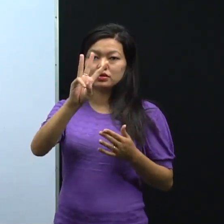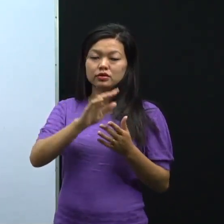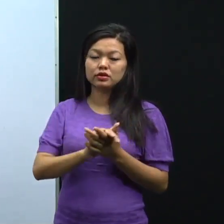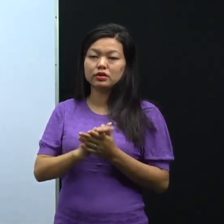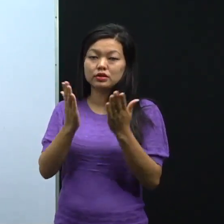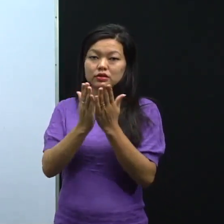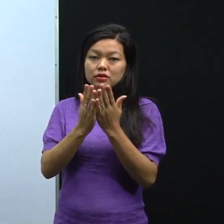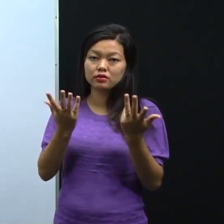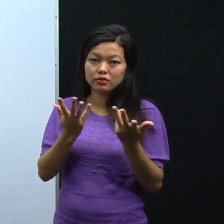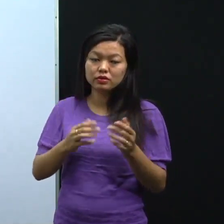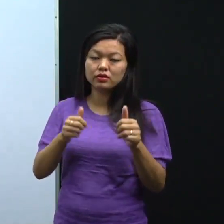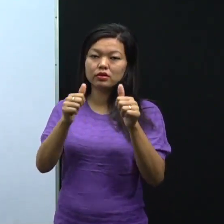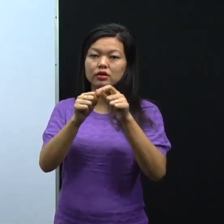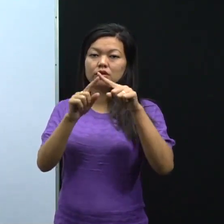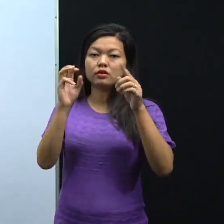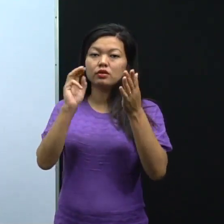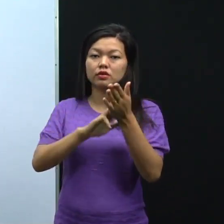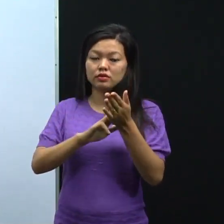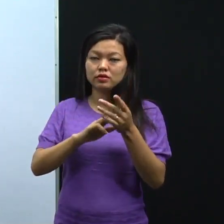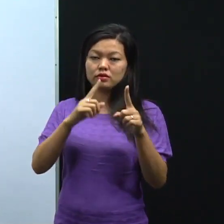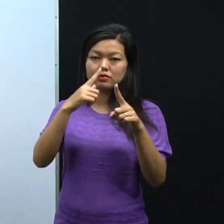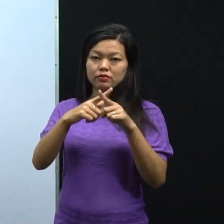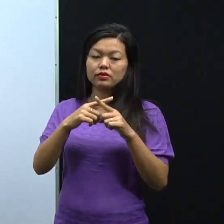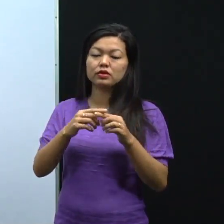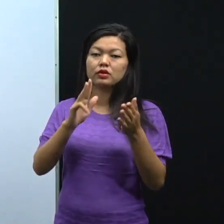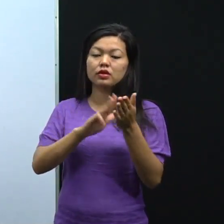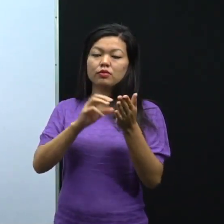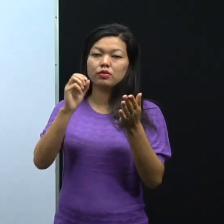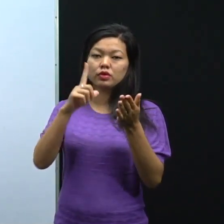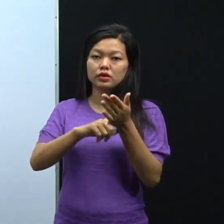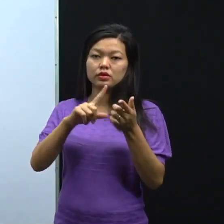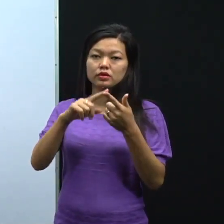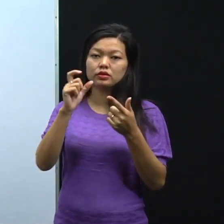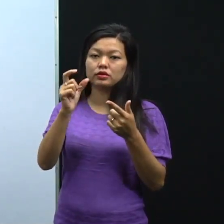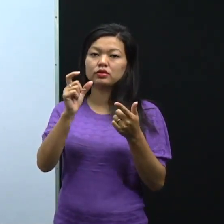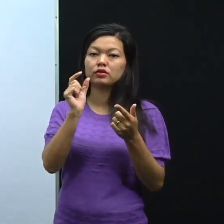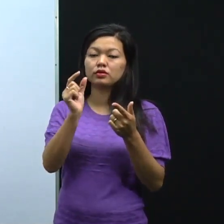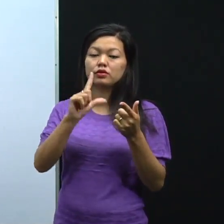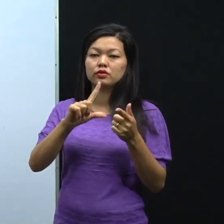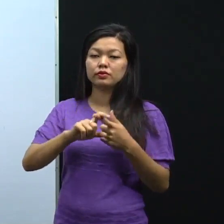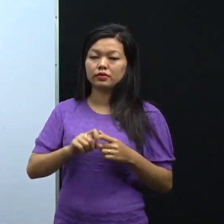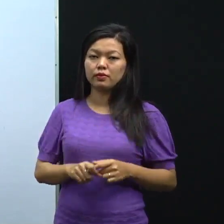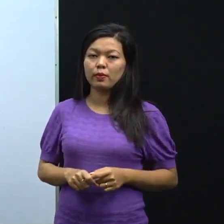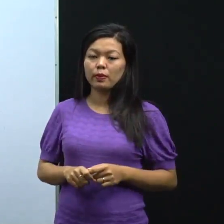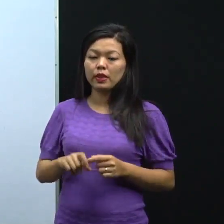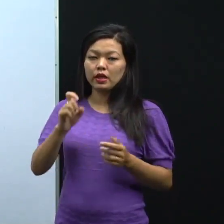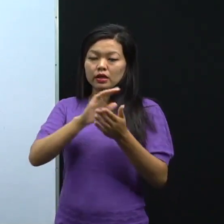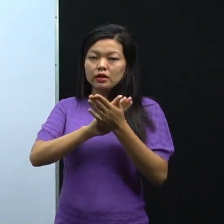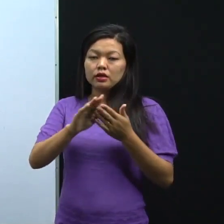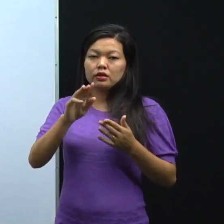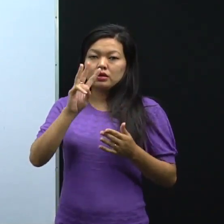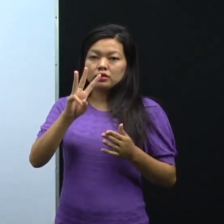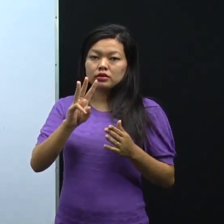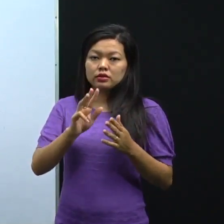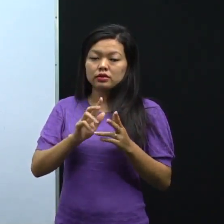molecules, right? Now, chapter four is about the structure of atoms. So in chapter three, what we discuss is